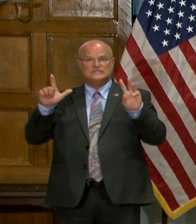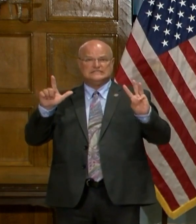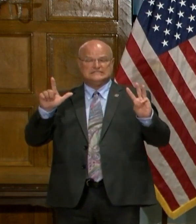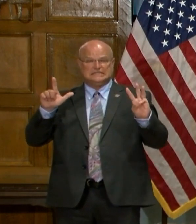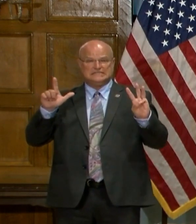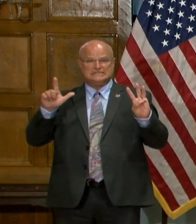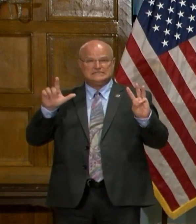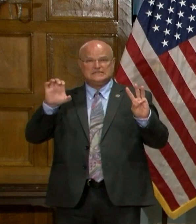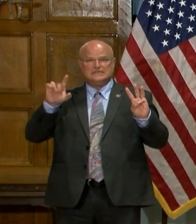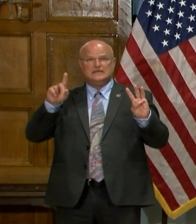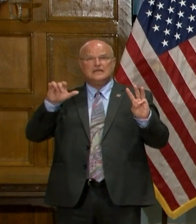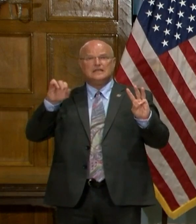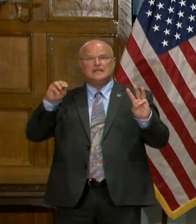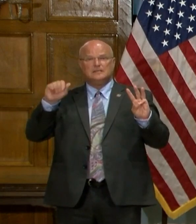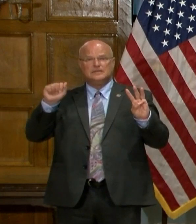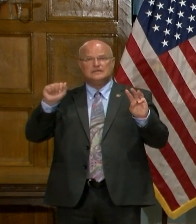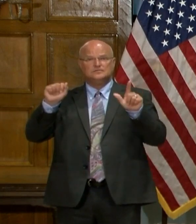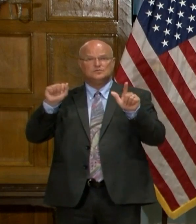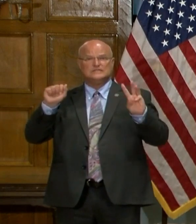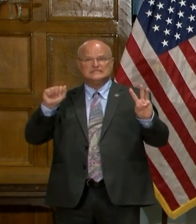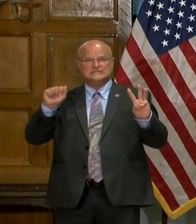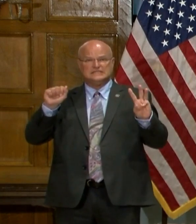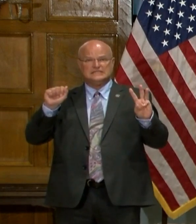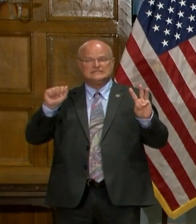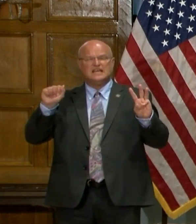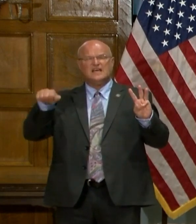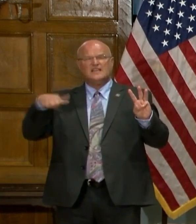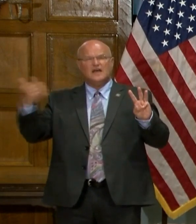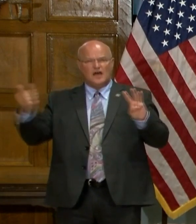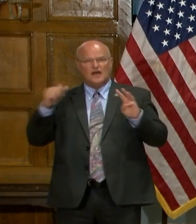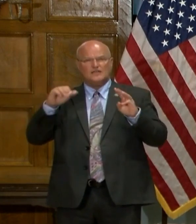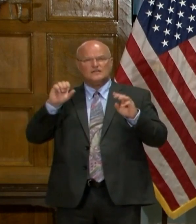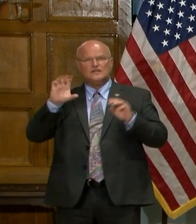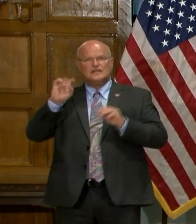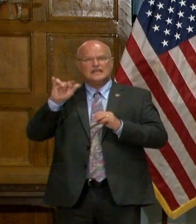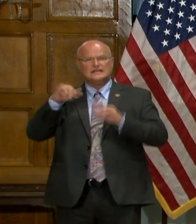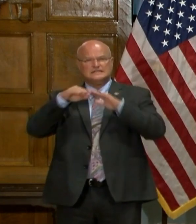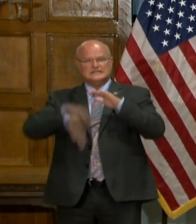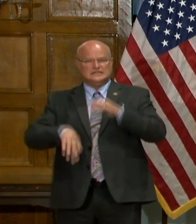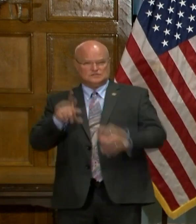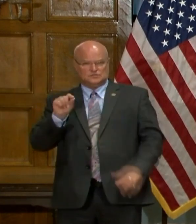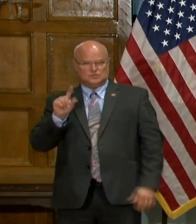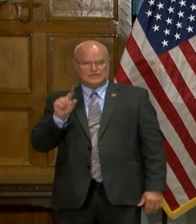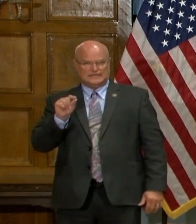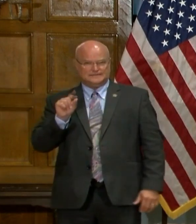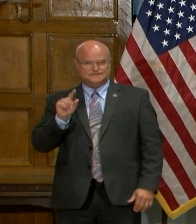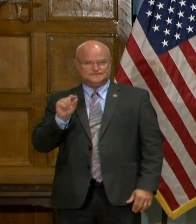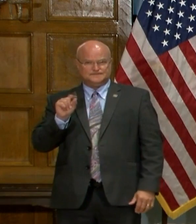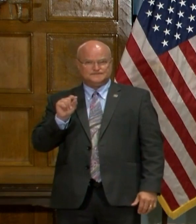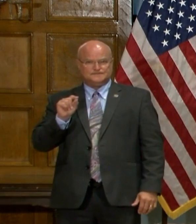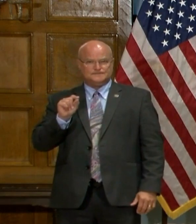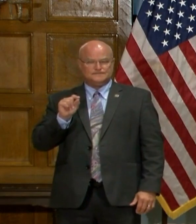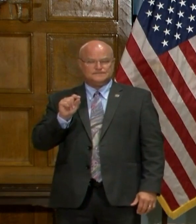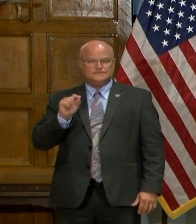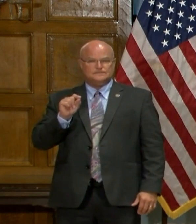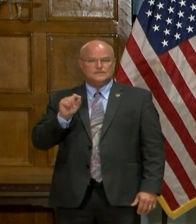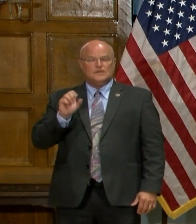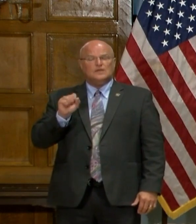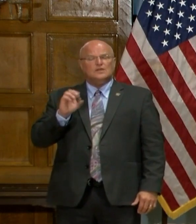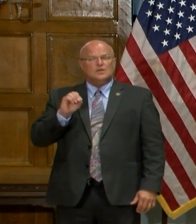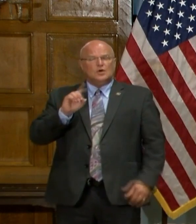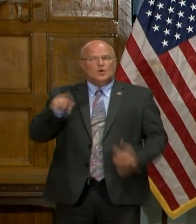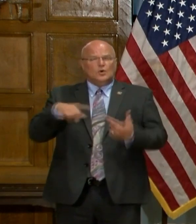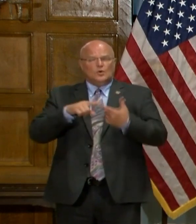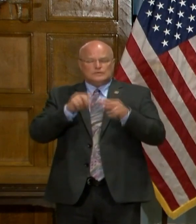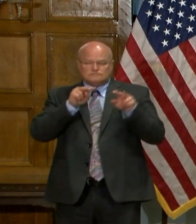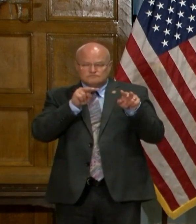26, Columbia 26, and the rest were under 20. And so whenever